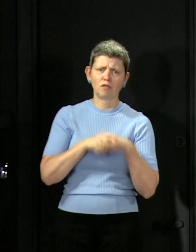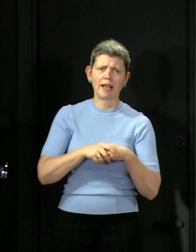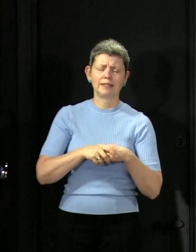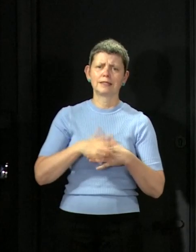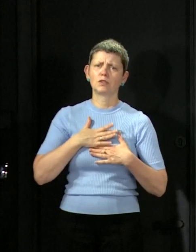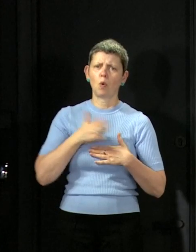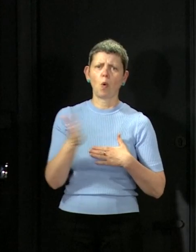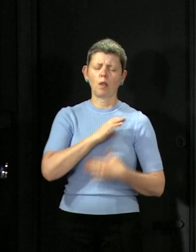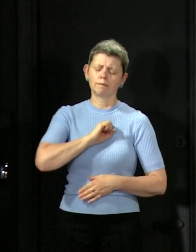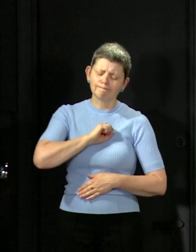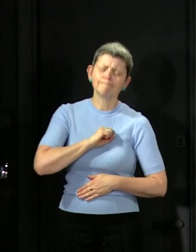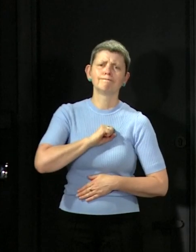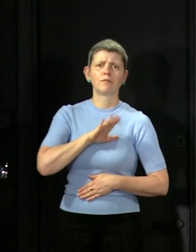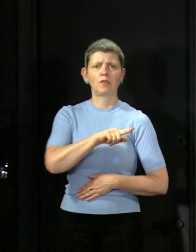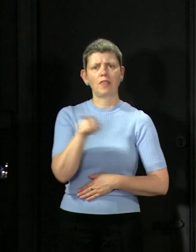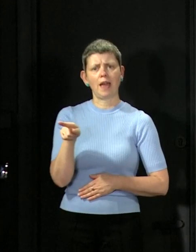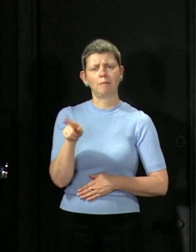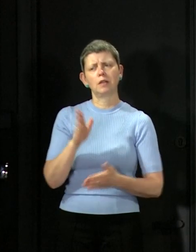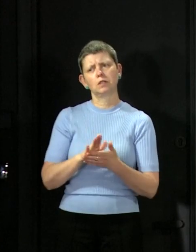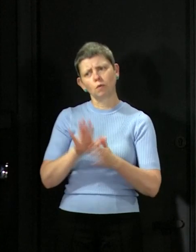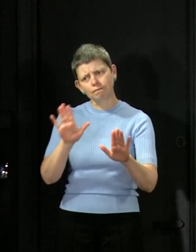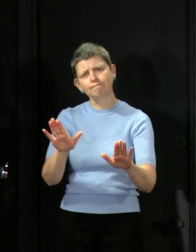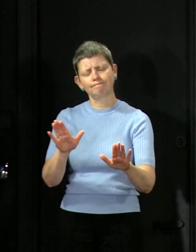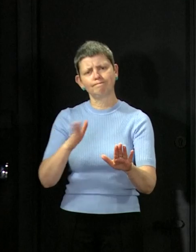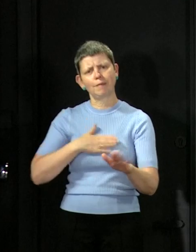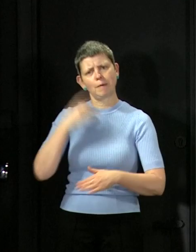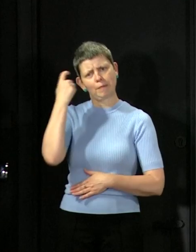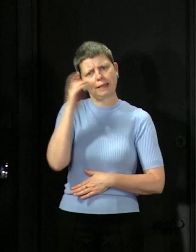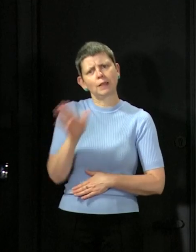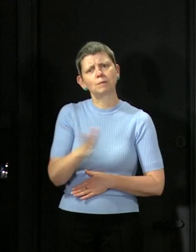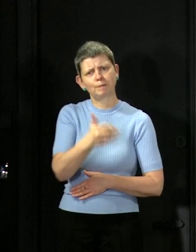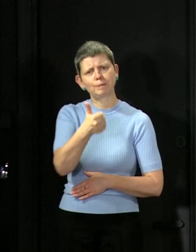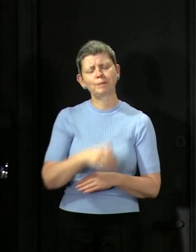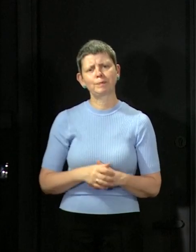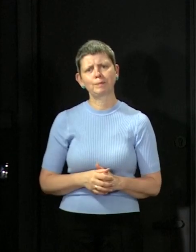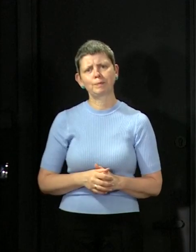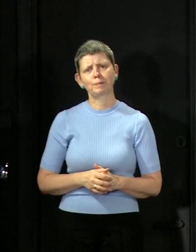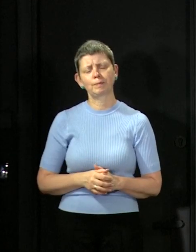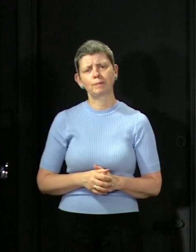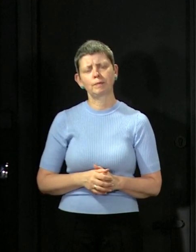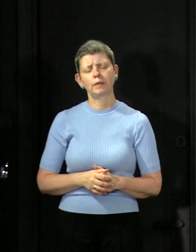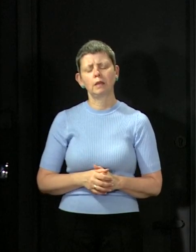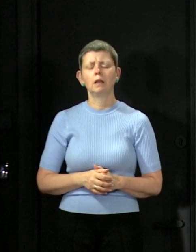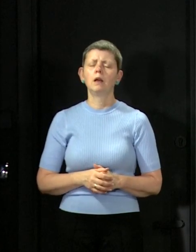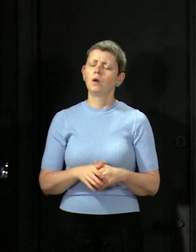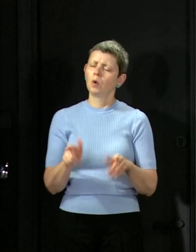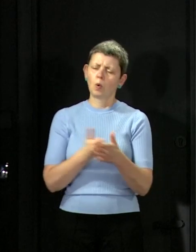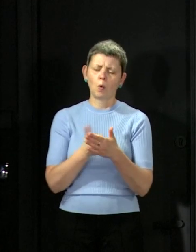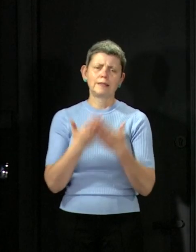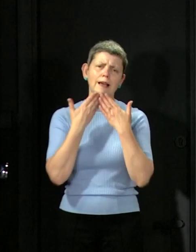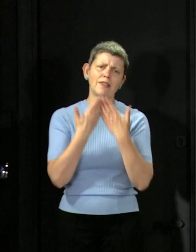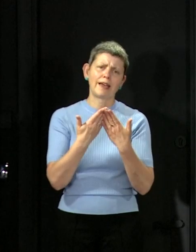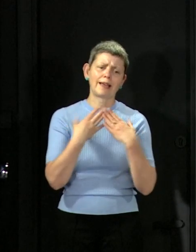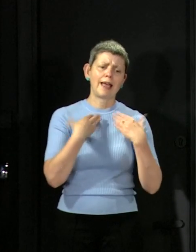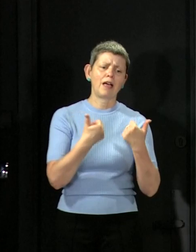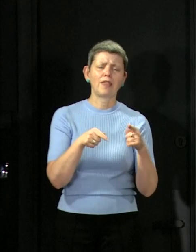send my condolences again today to everyone who has lost a loved one to this virus. Let me also thank, as I always do, our health and care workers.